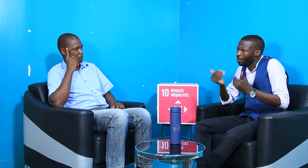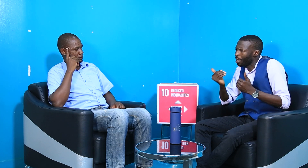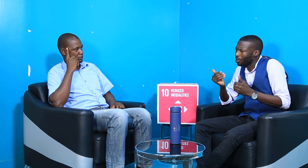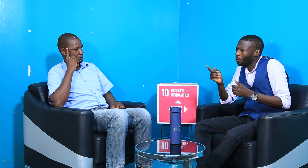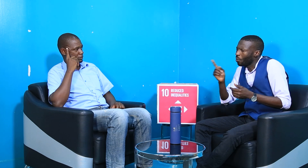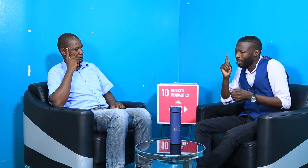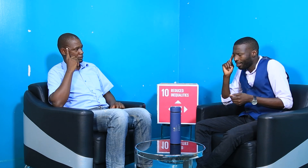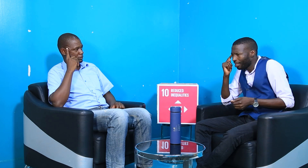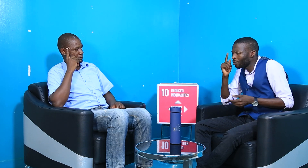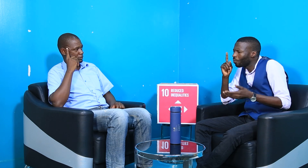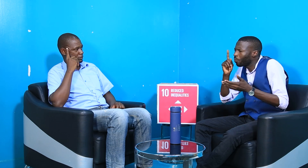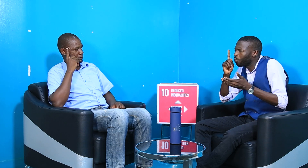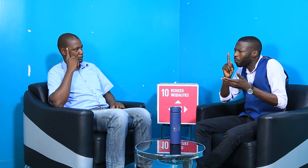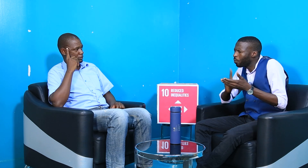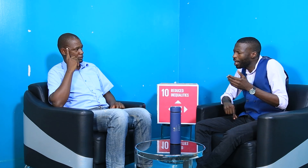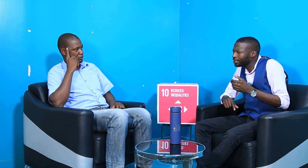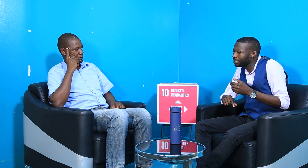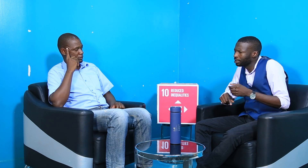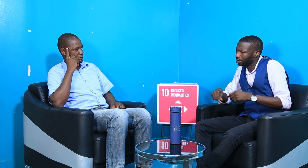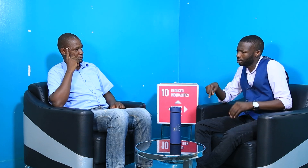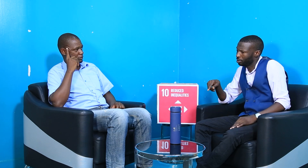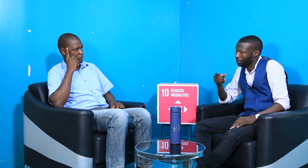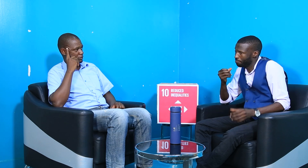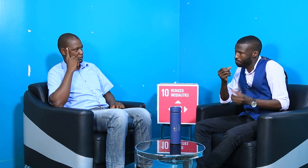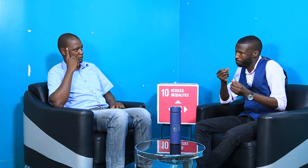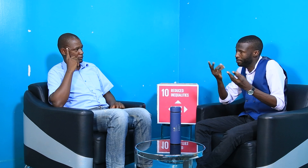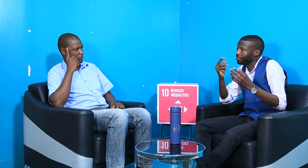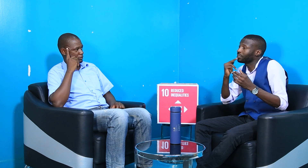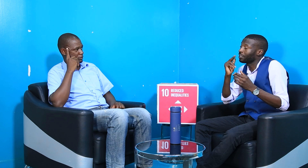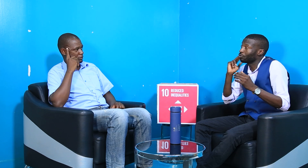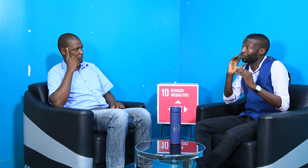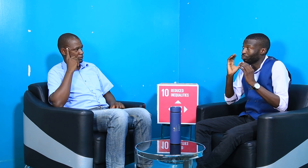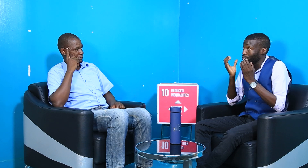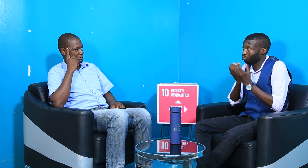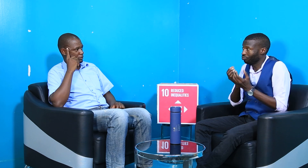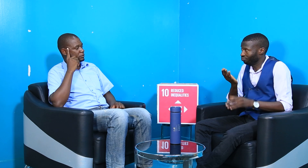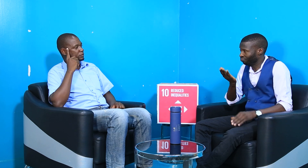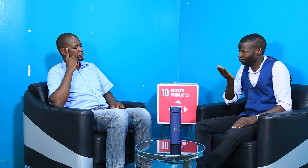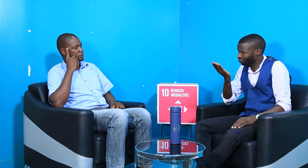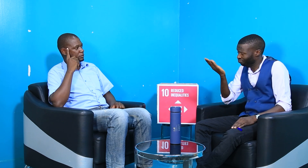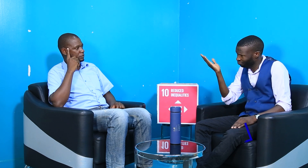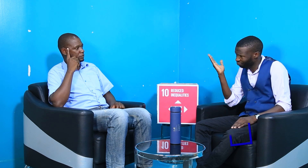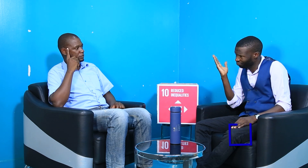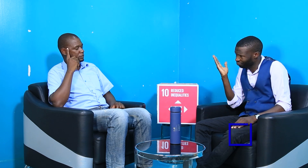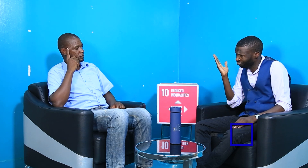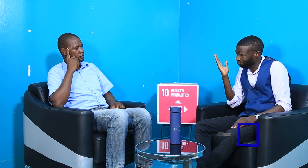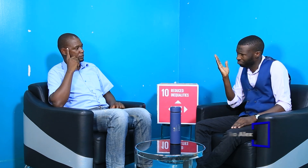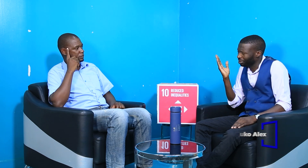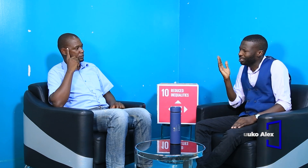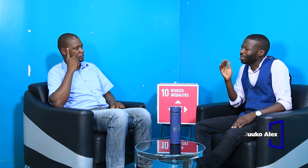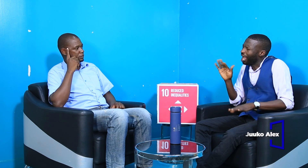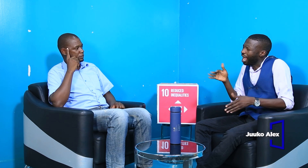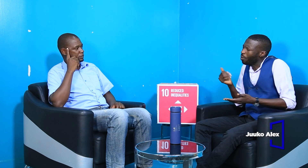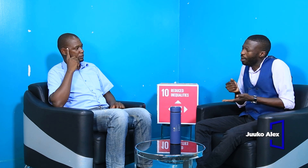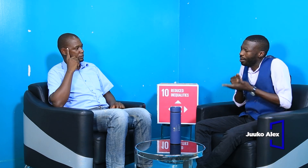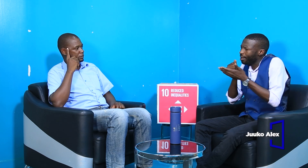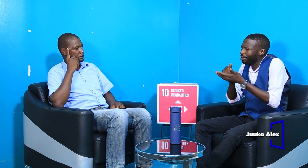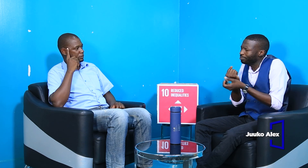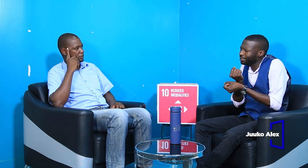expert. So now I needed to know, as very many deaf people, the deaf community,